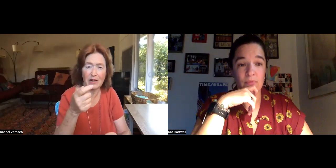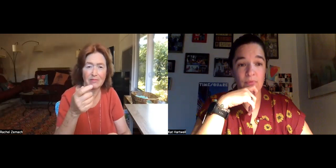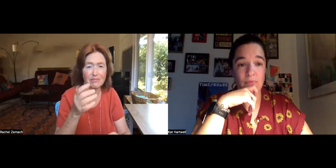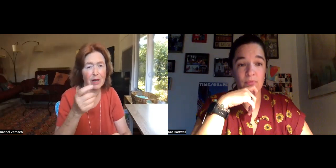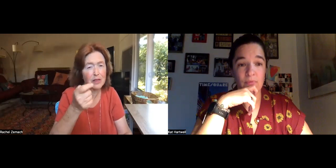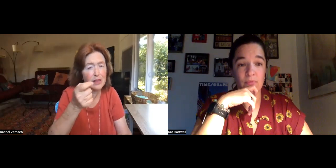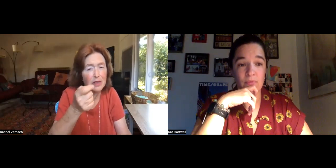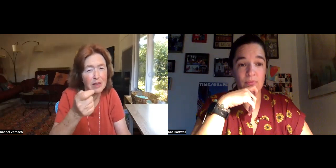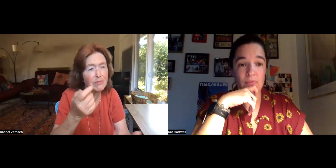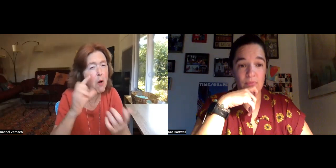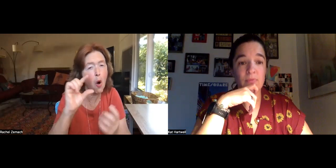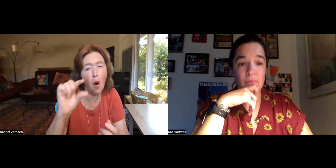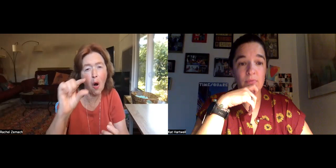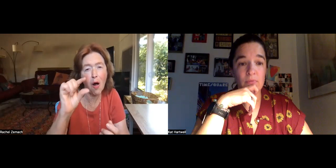need small